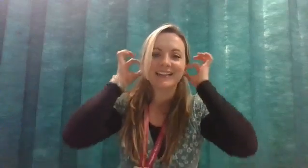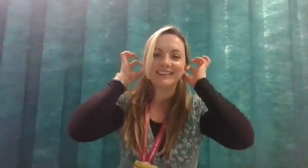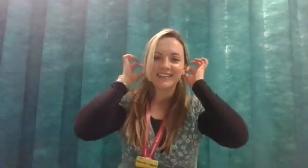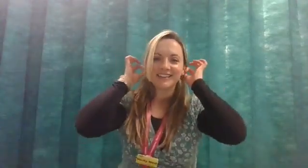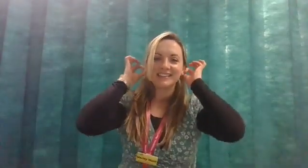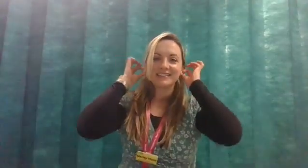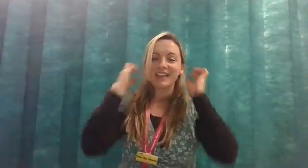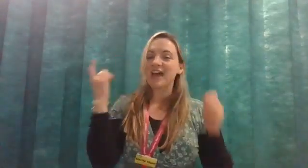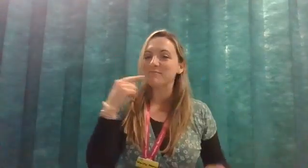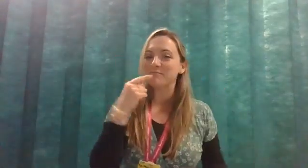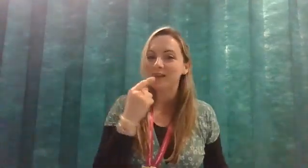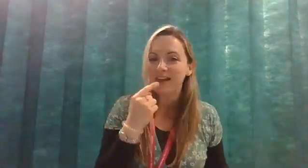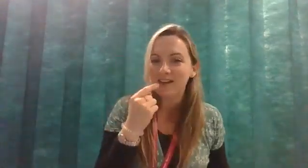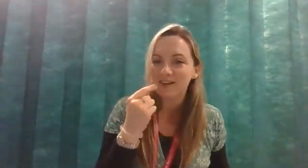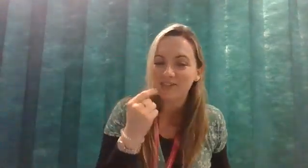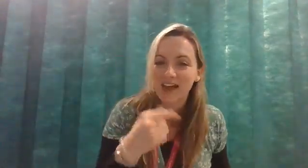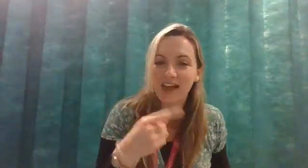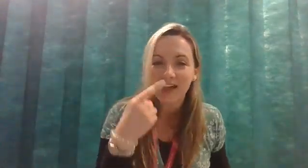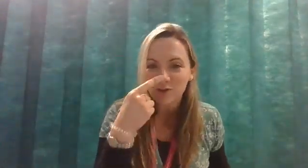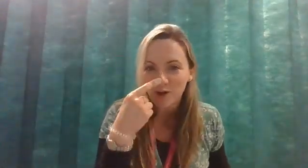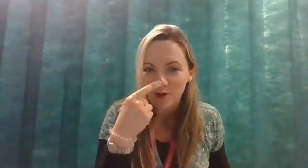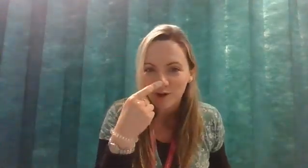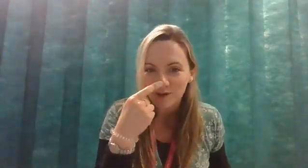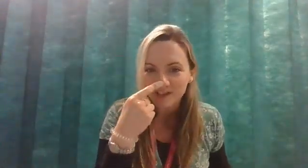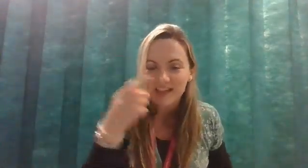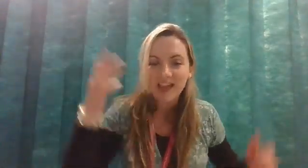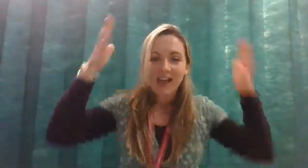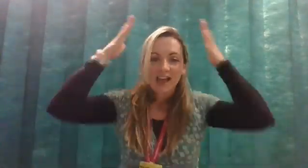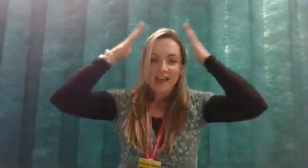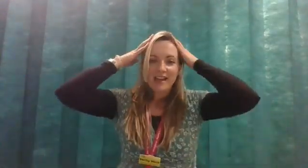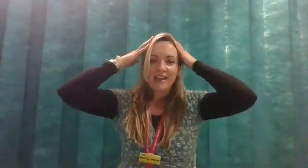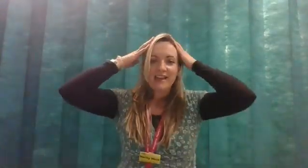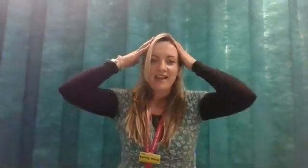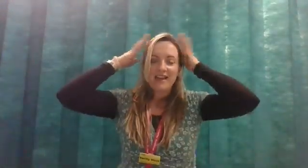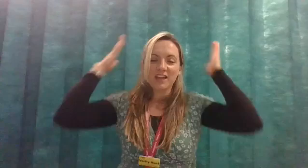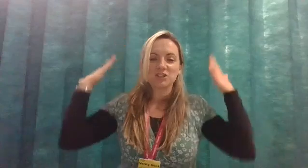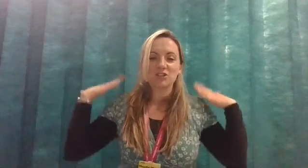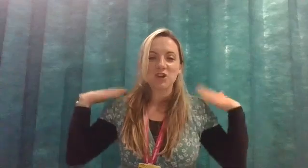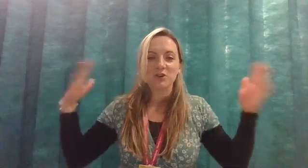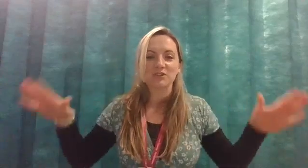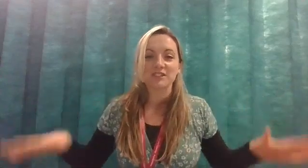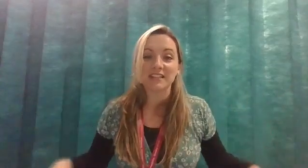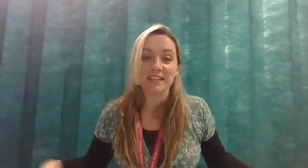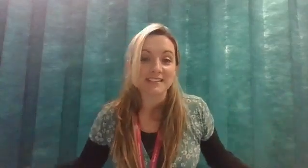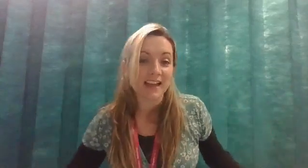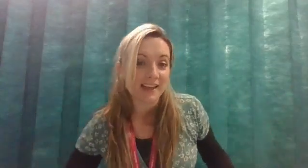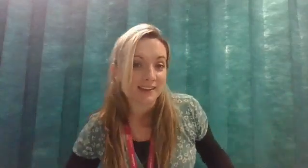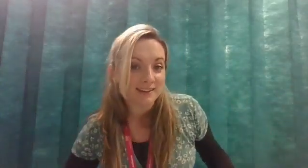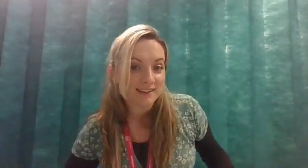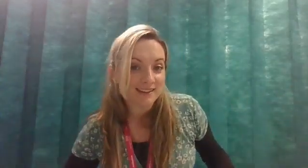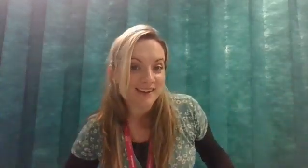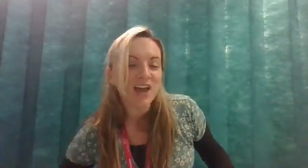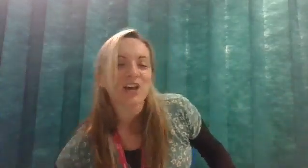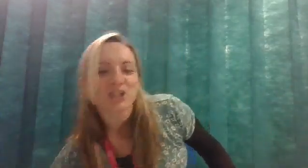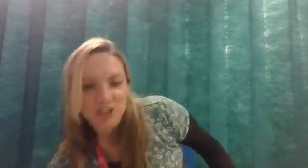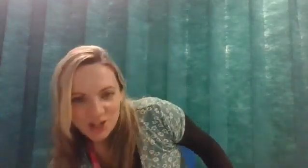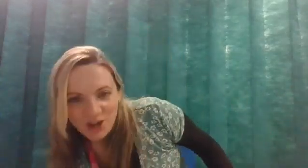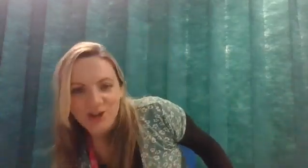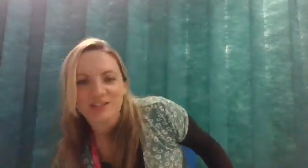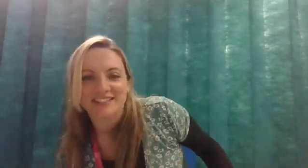and ears and mouth and nose. Head, shoulders, knees and toes,